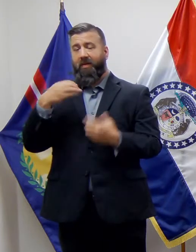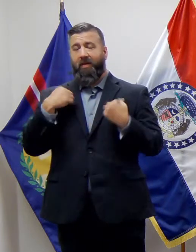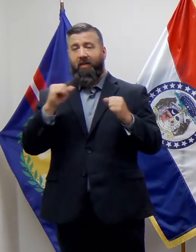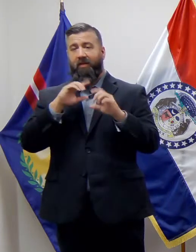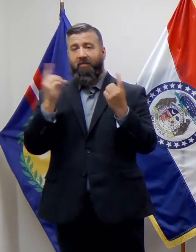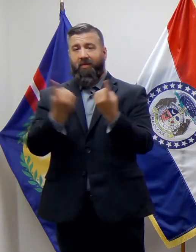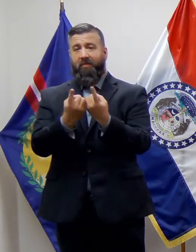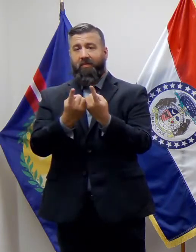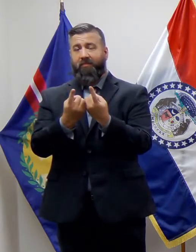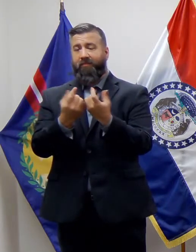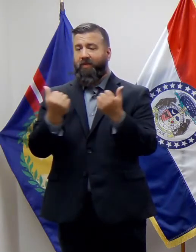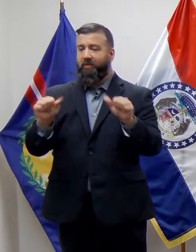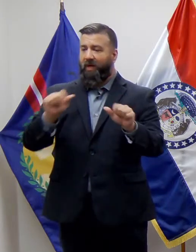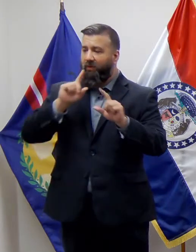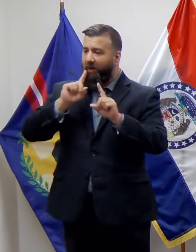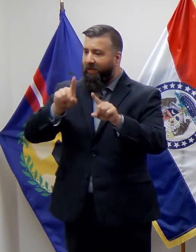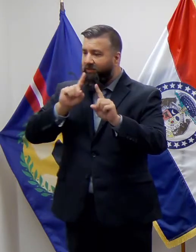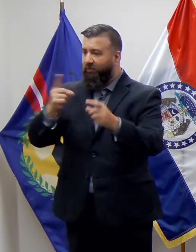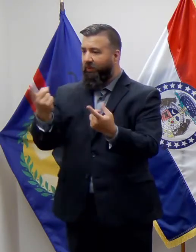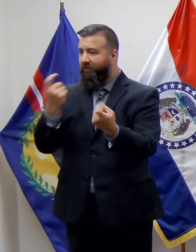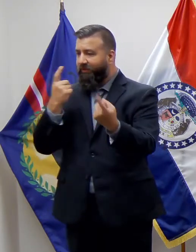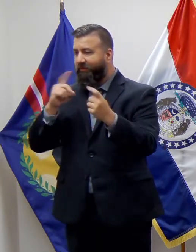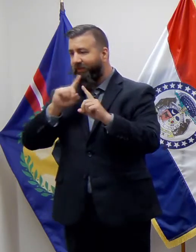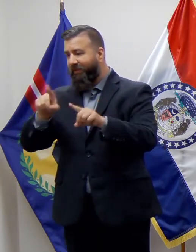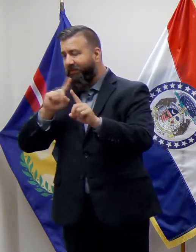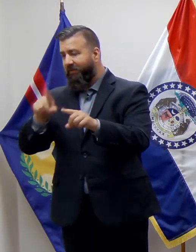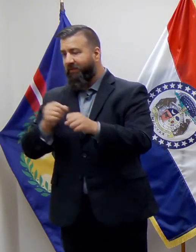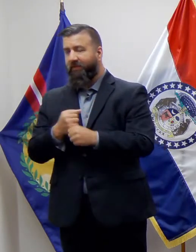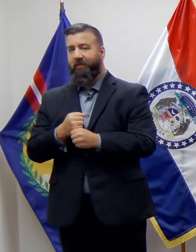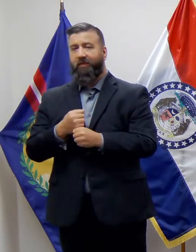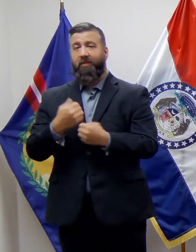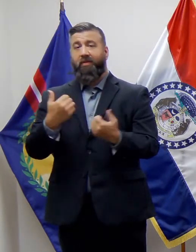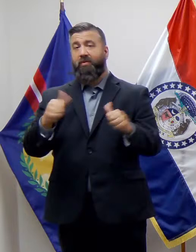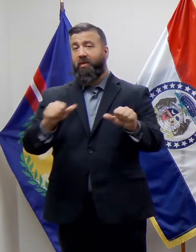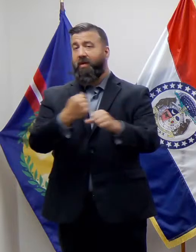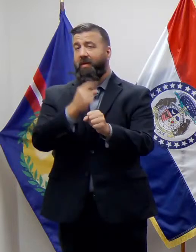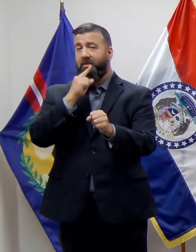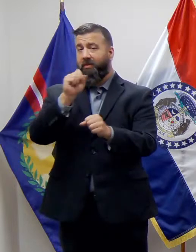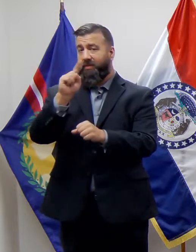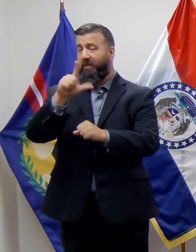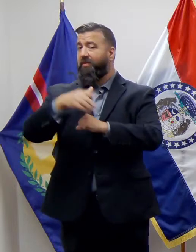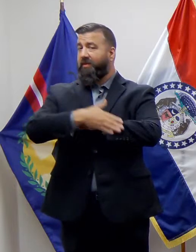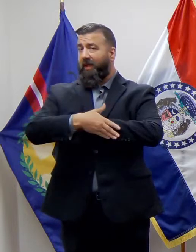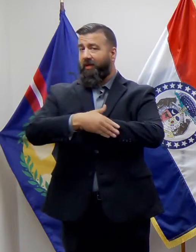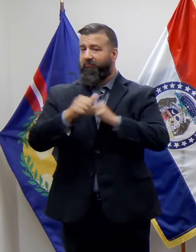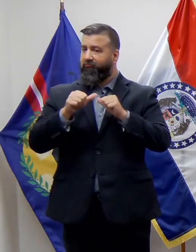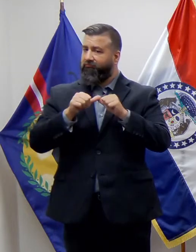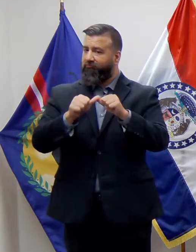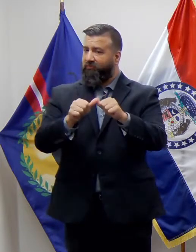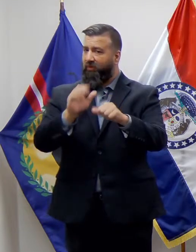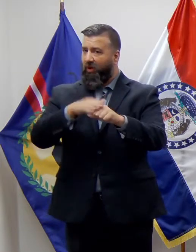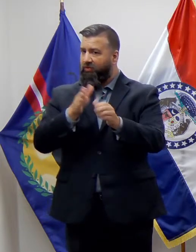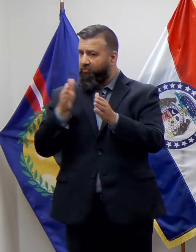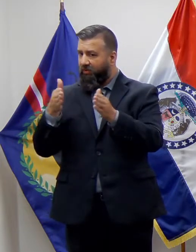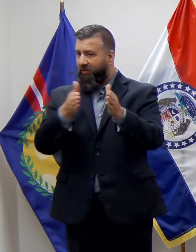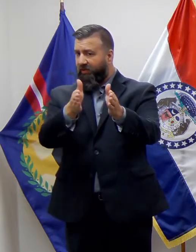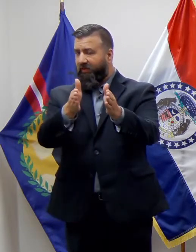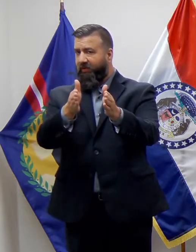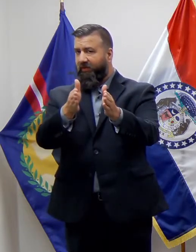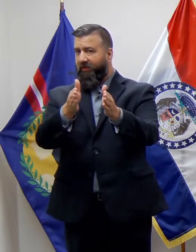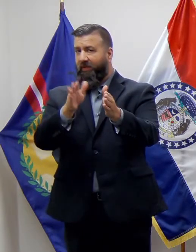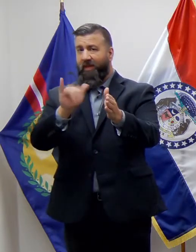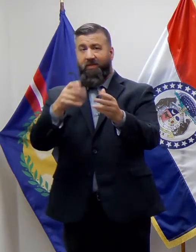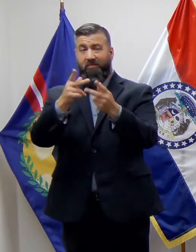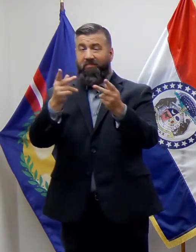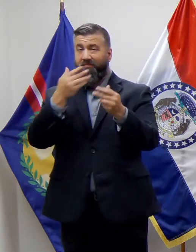those decisions, trying to keep St. Louis County on track and to keep us where we are as one of the best